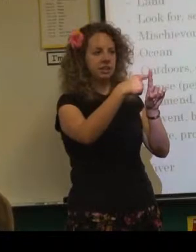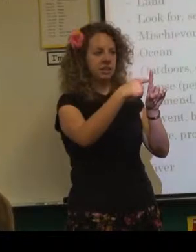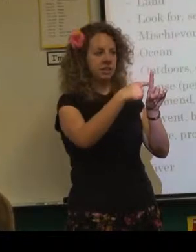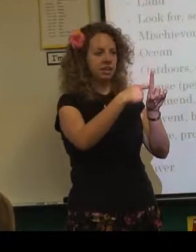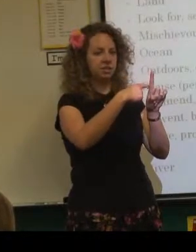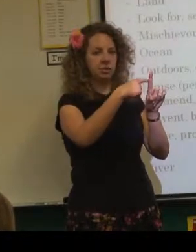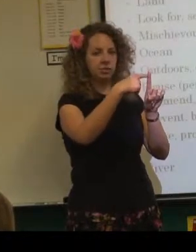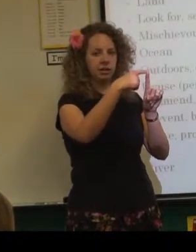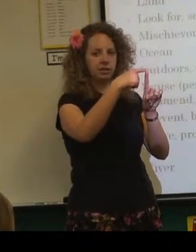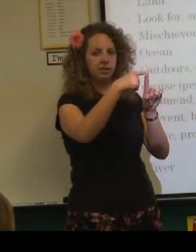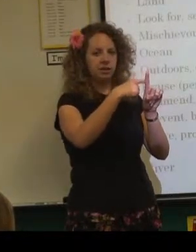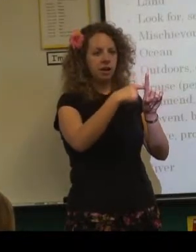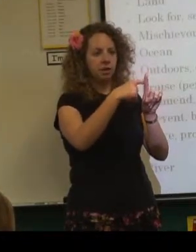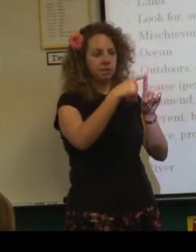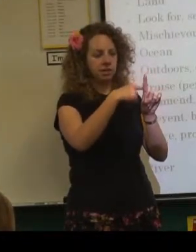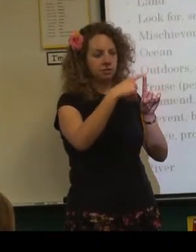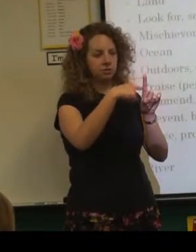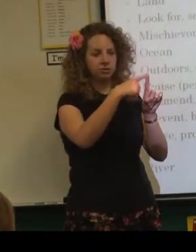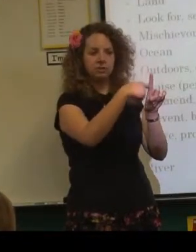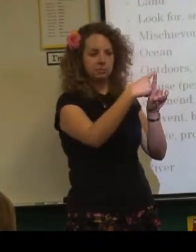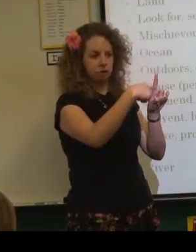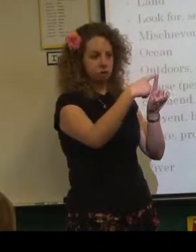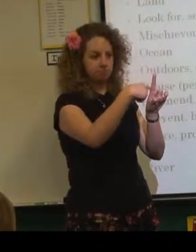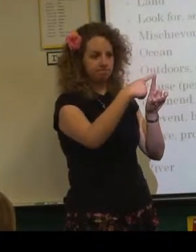like the gauge going up and down, so temperature.